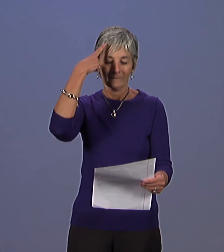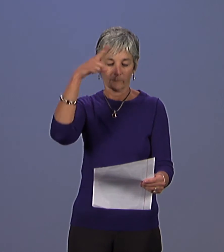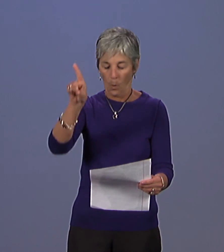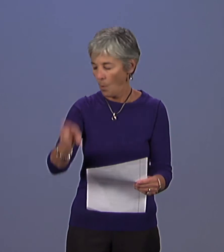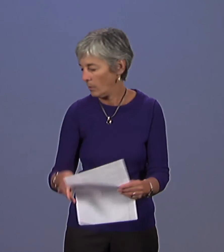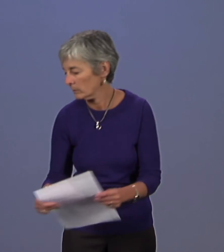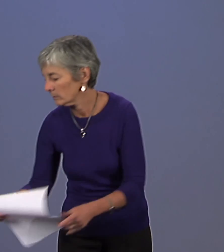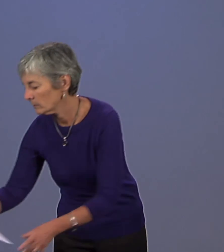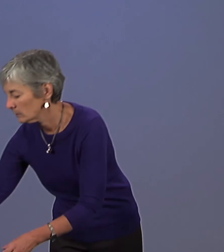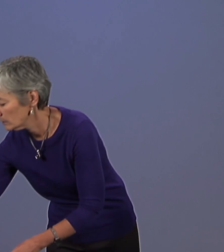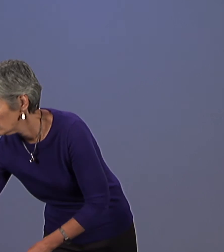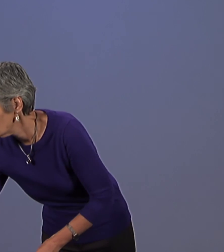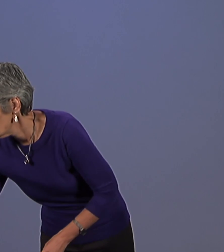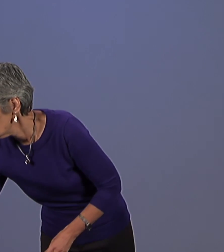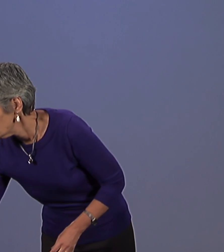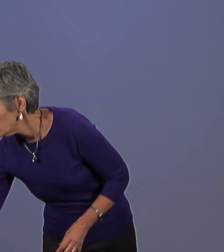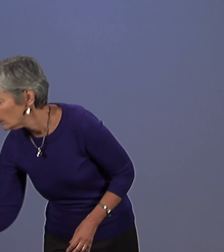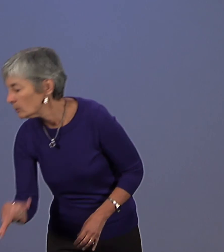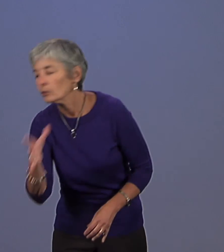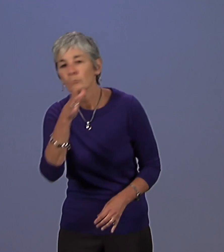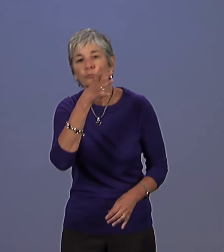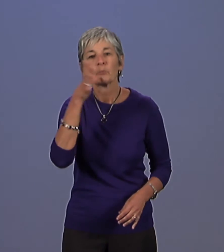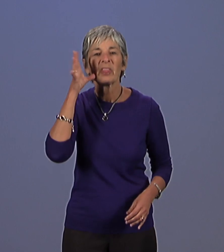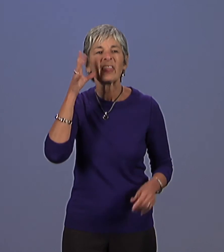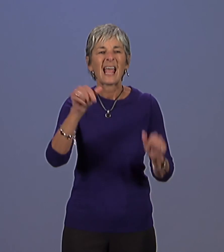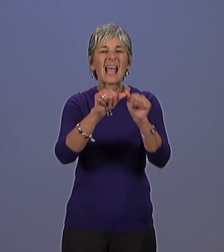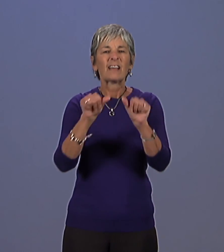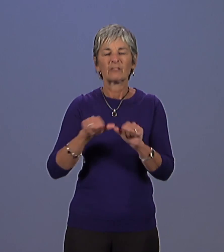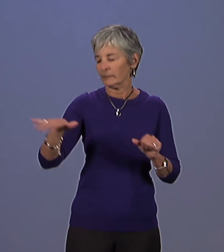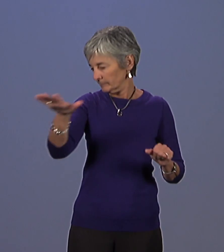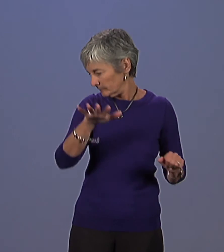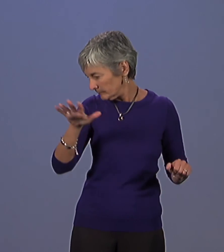All right, this one says, in